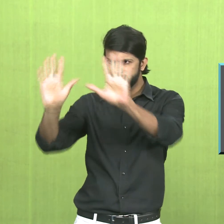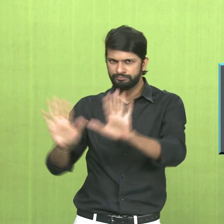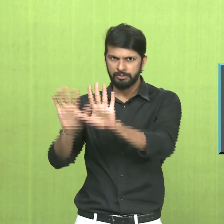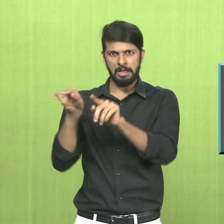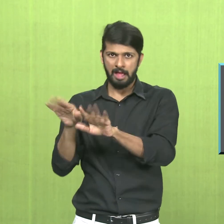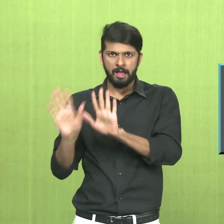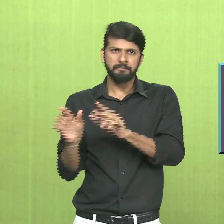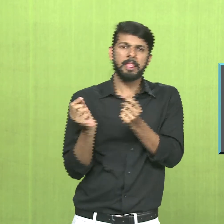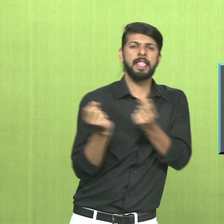These techniques are: